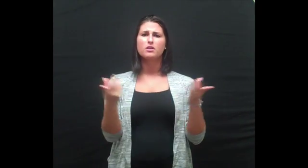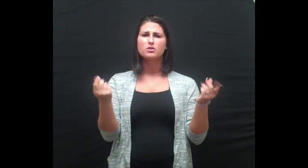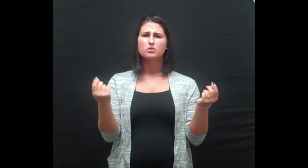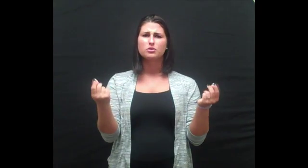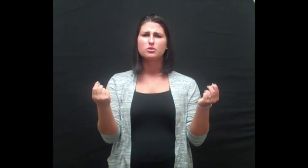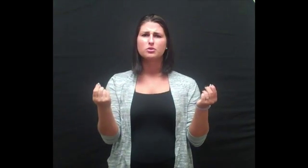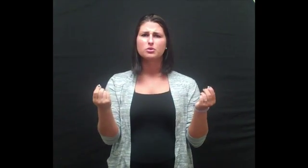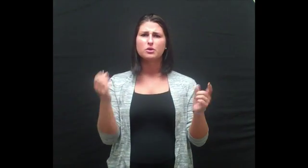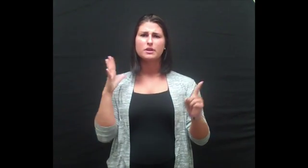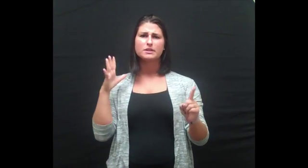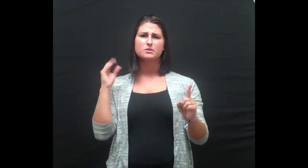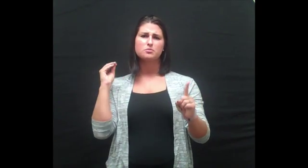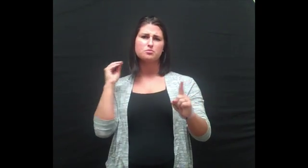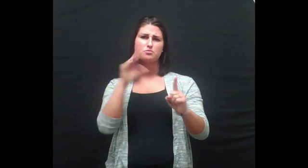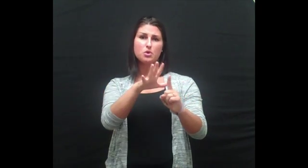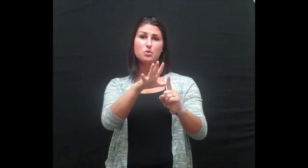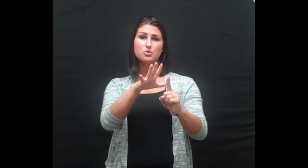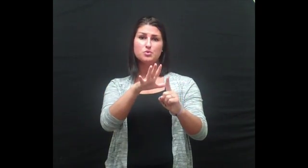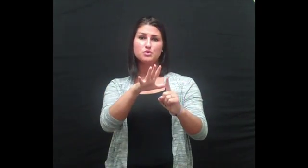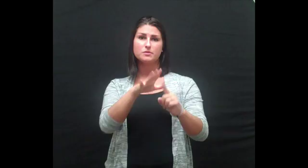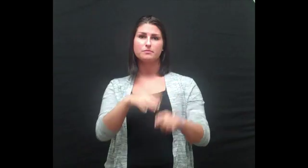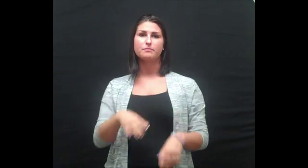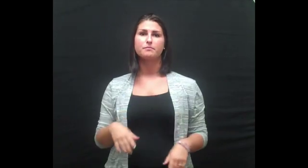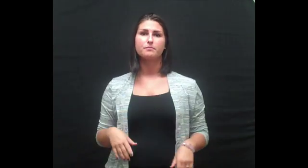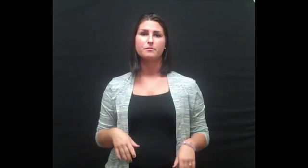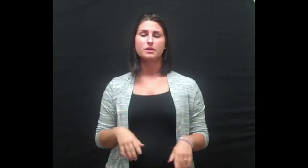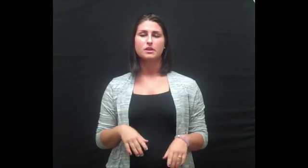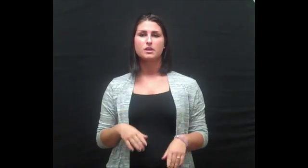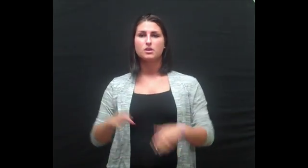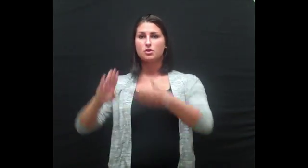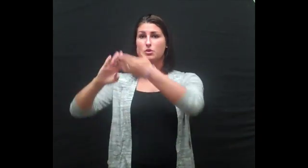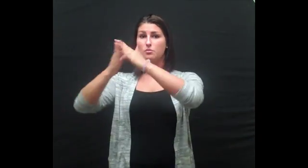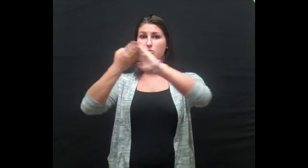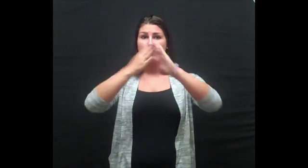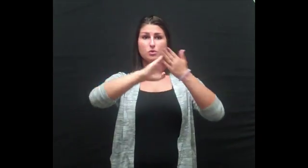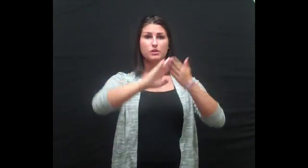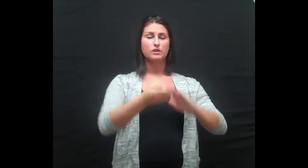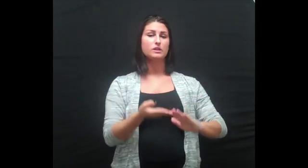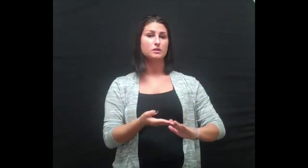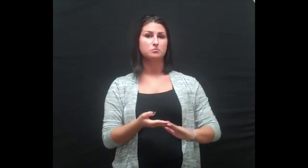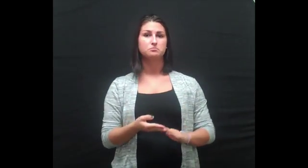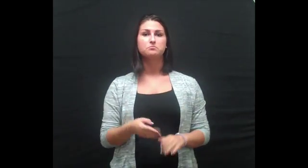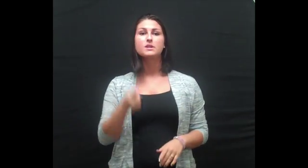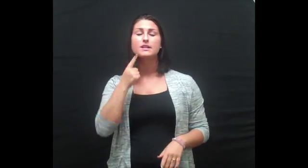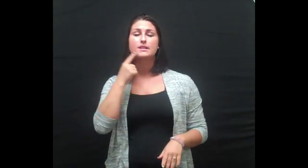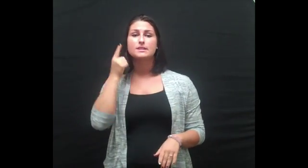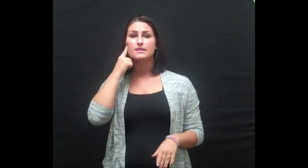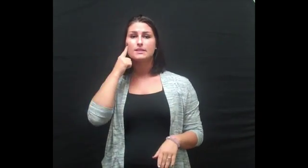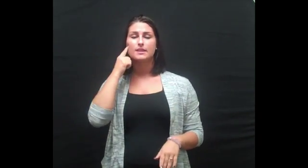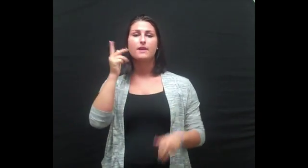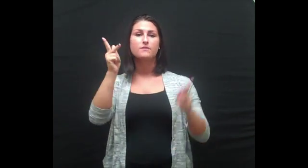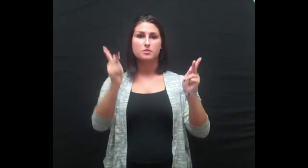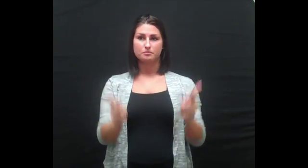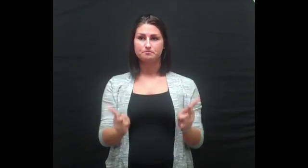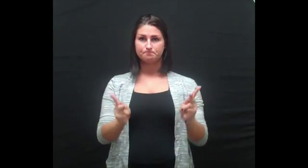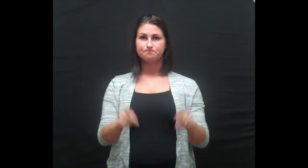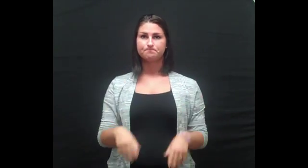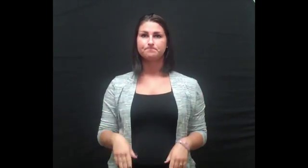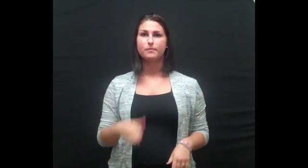so much more, and I am confident that because of my Deaf Studies minor, I can go about life and not be as ignorant about culture as I